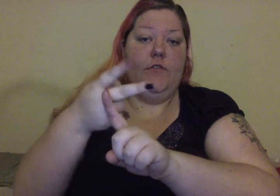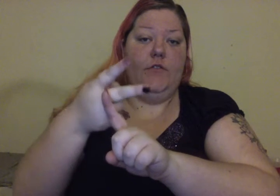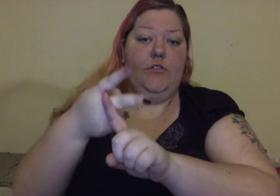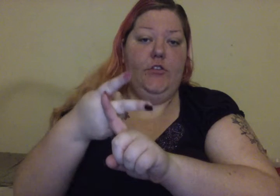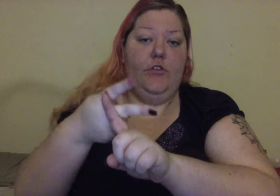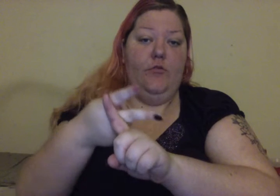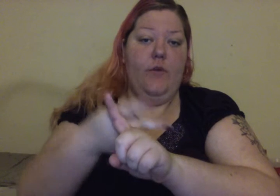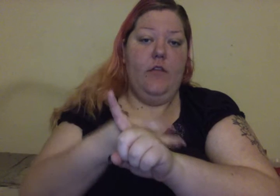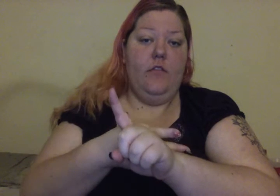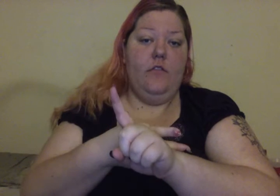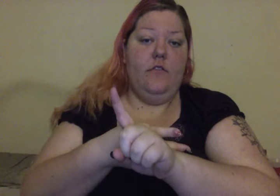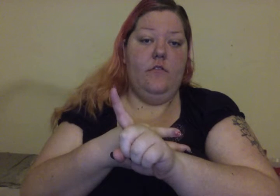2 month,